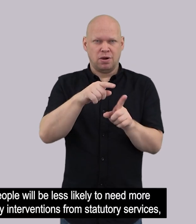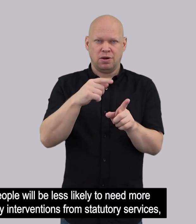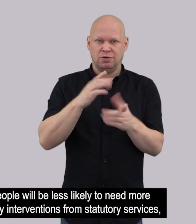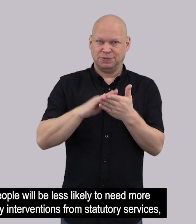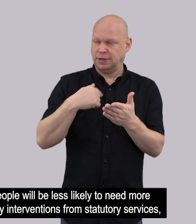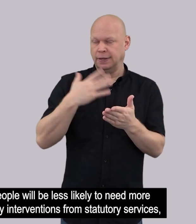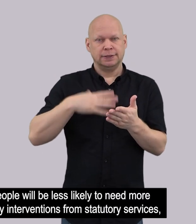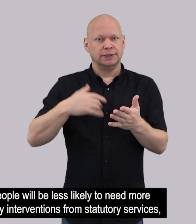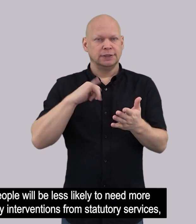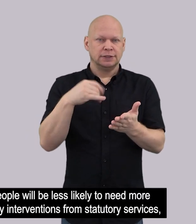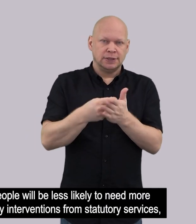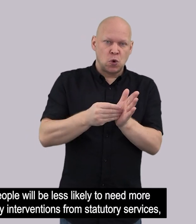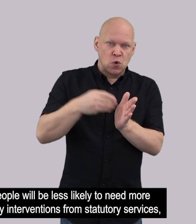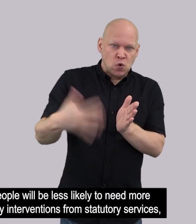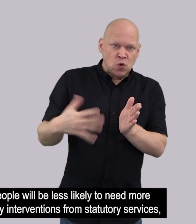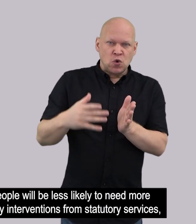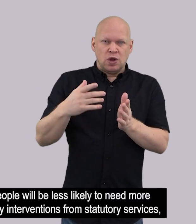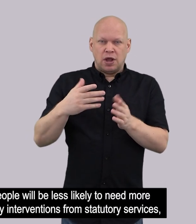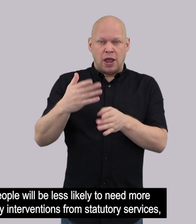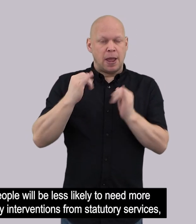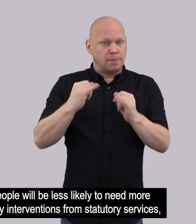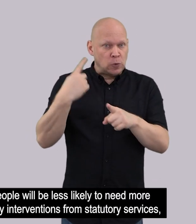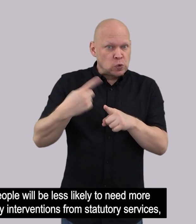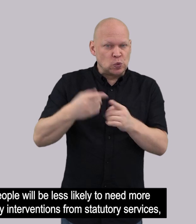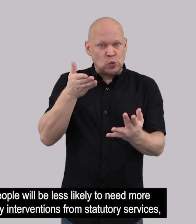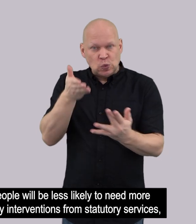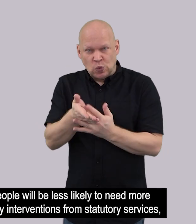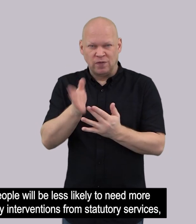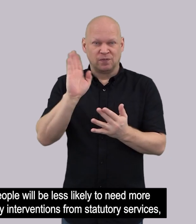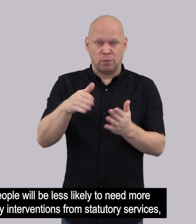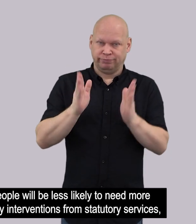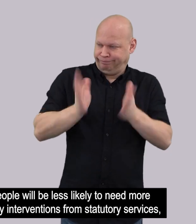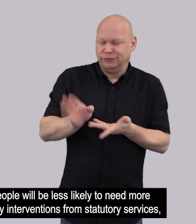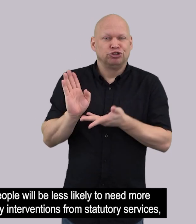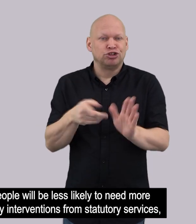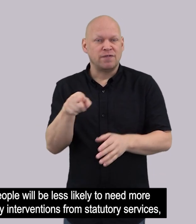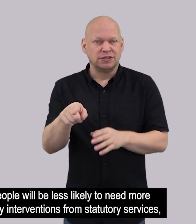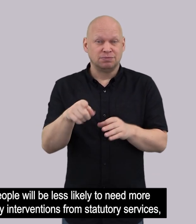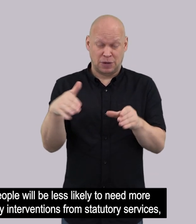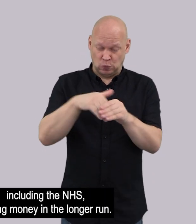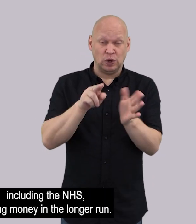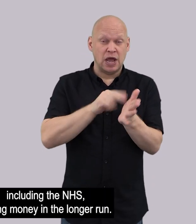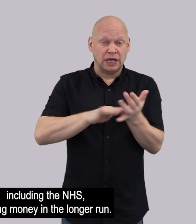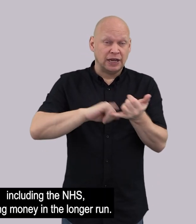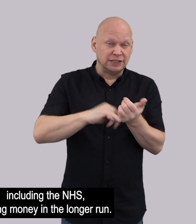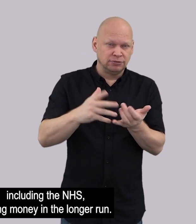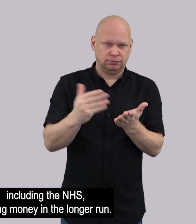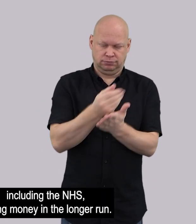As a result, people will be less likely to need more costly emergency interventions from statutory services, including the NHS, saving money